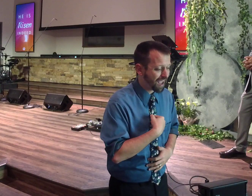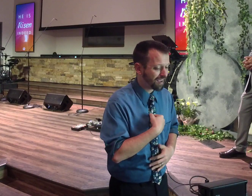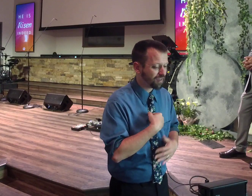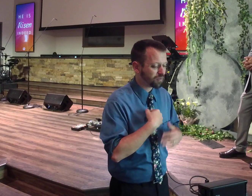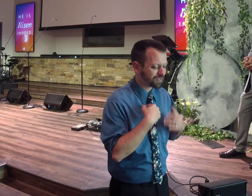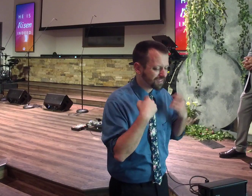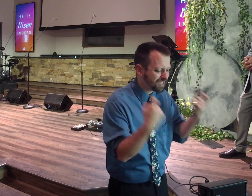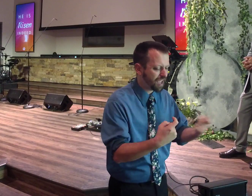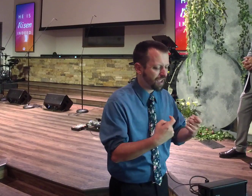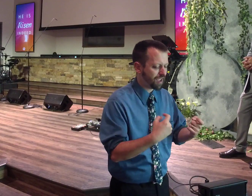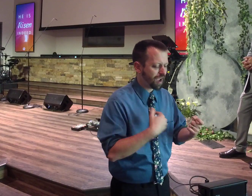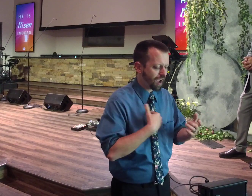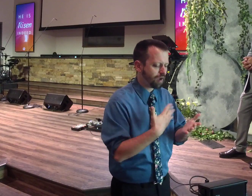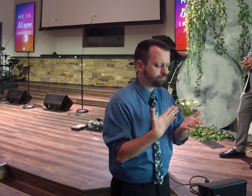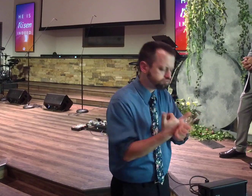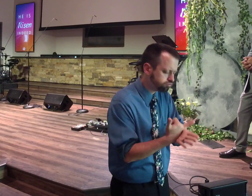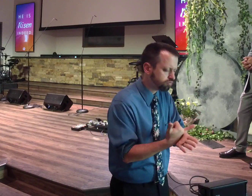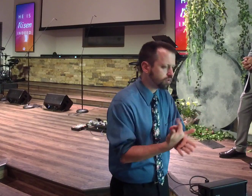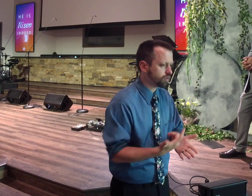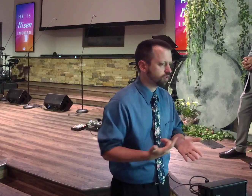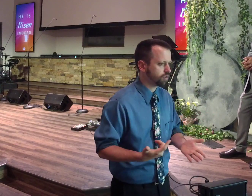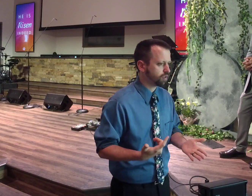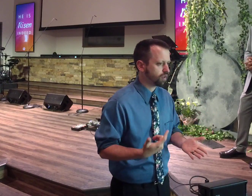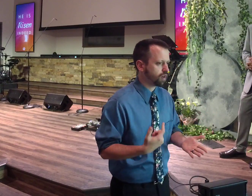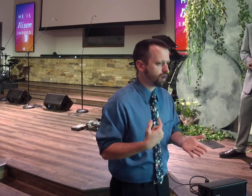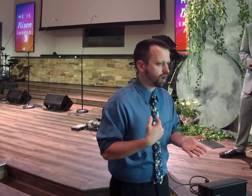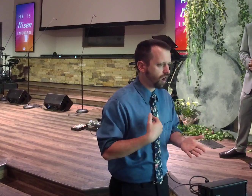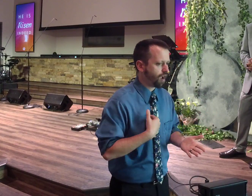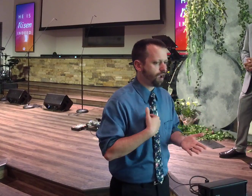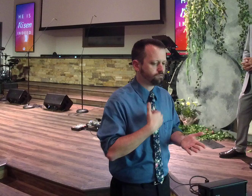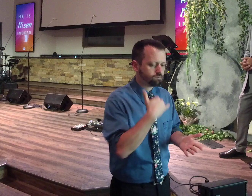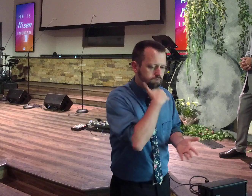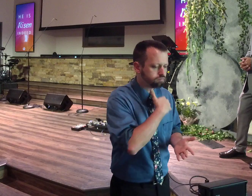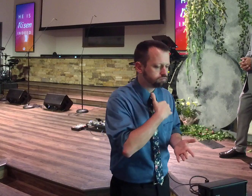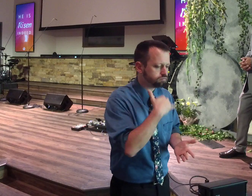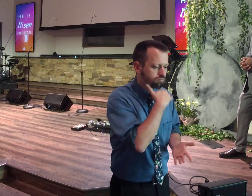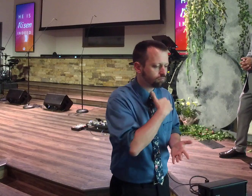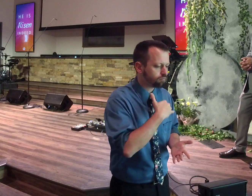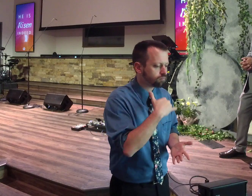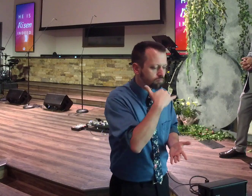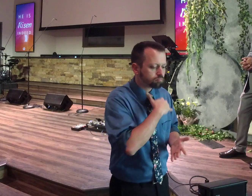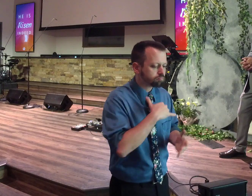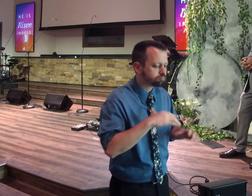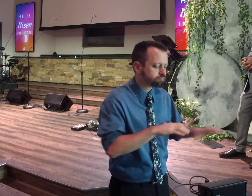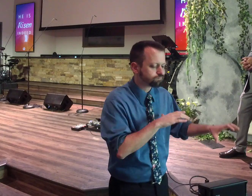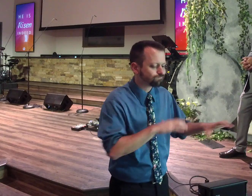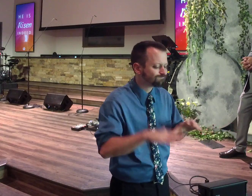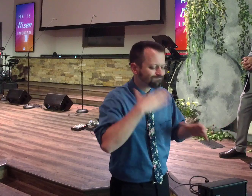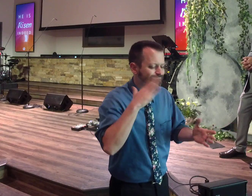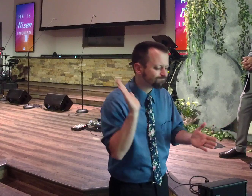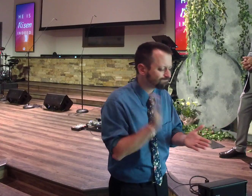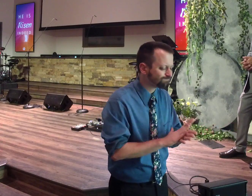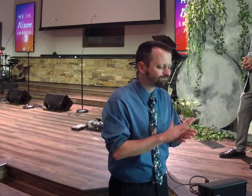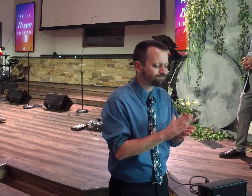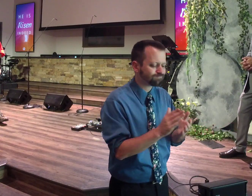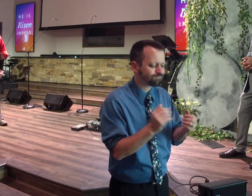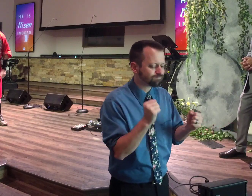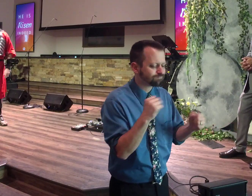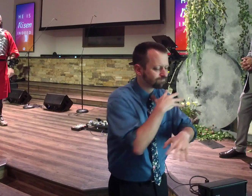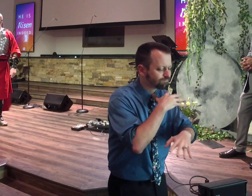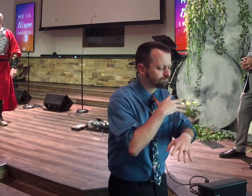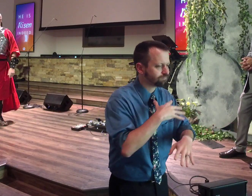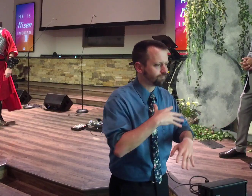was debauchery. I was indecent, immoral, impure.